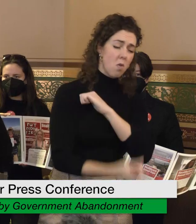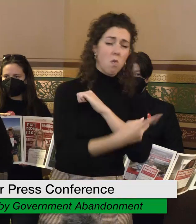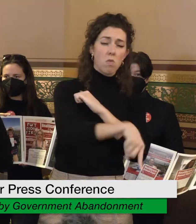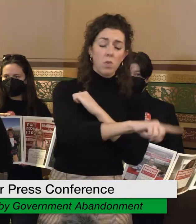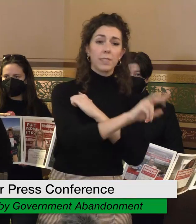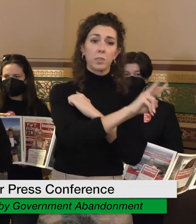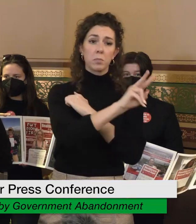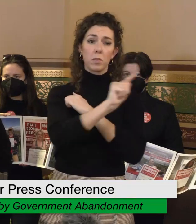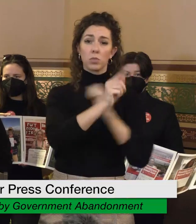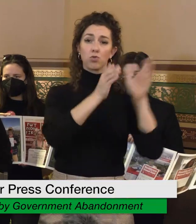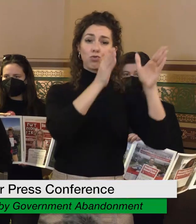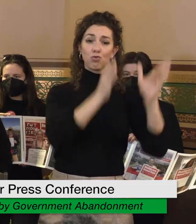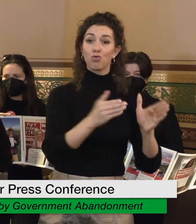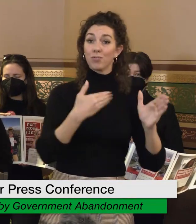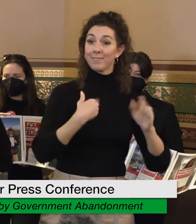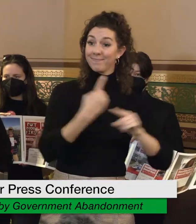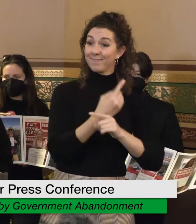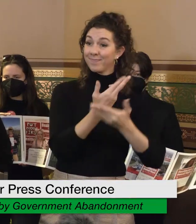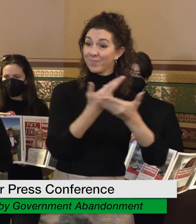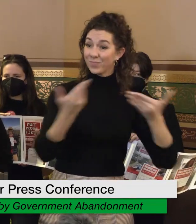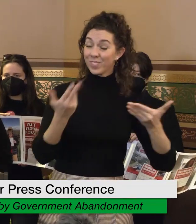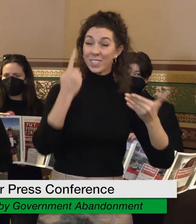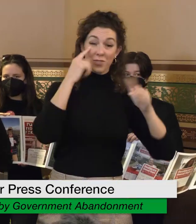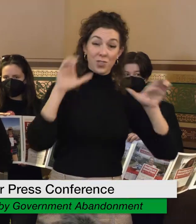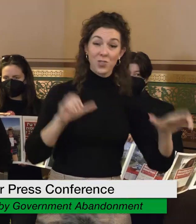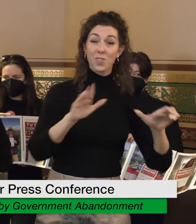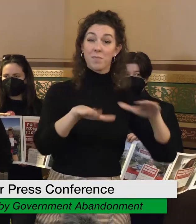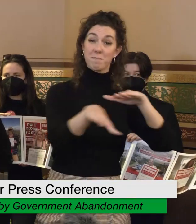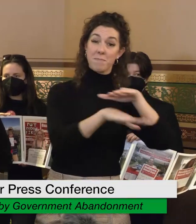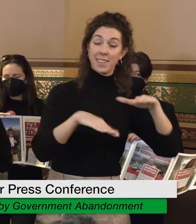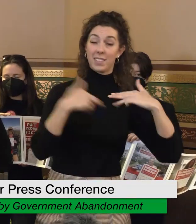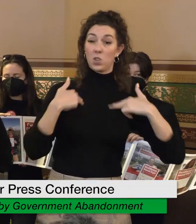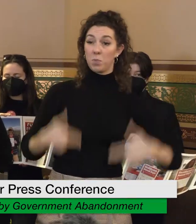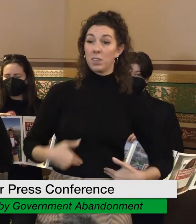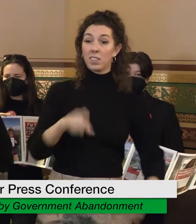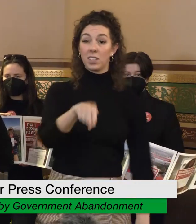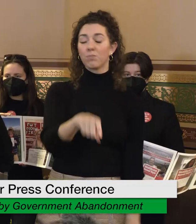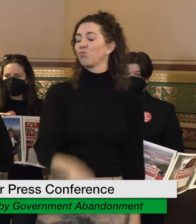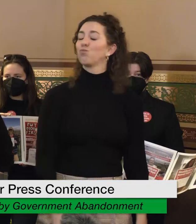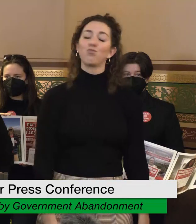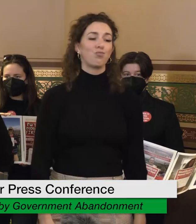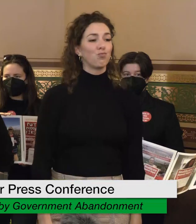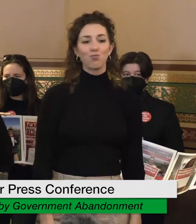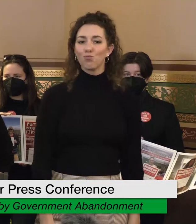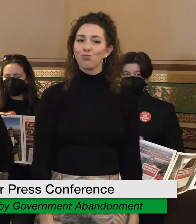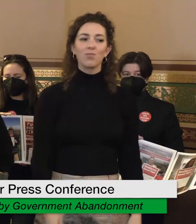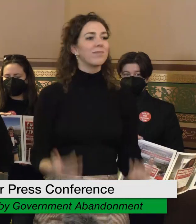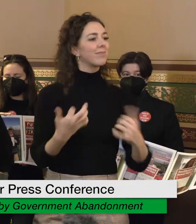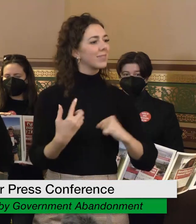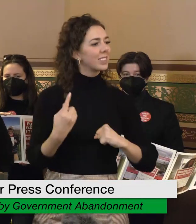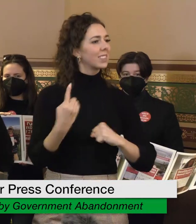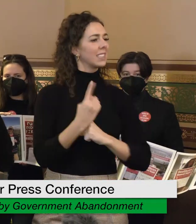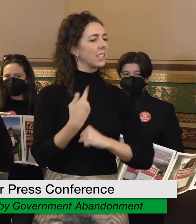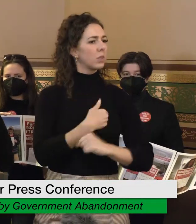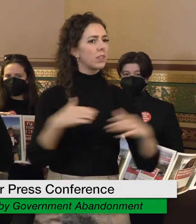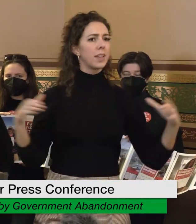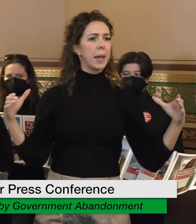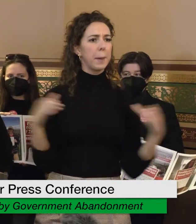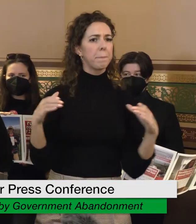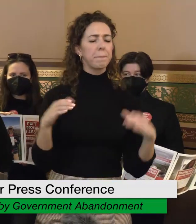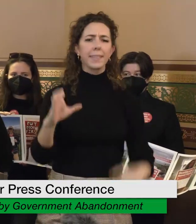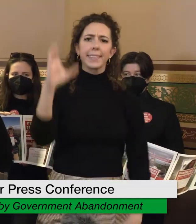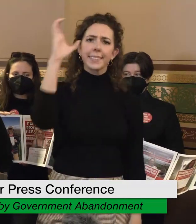the resources necessary to fulfill their basic human needs. We're gathered here to listen to these